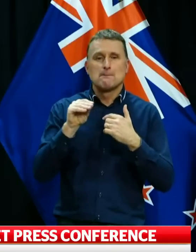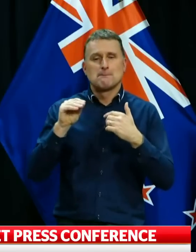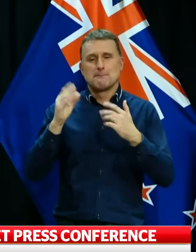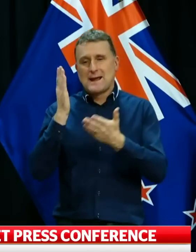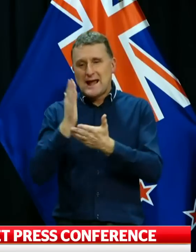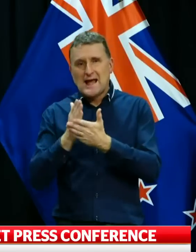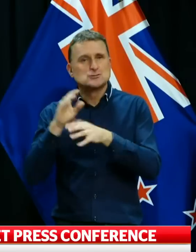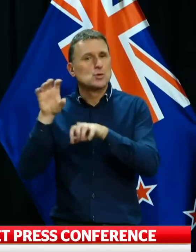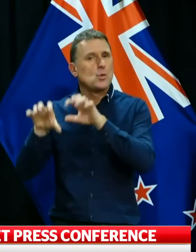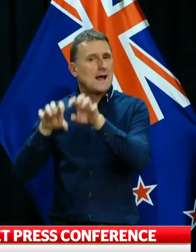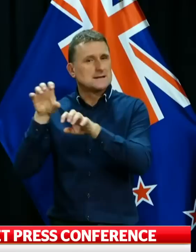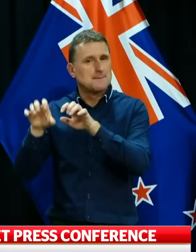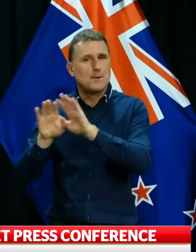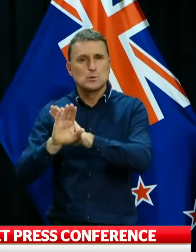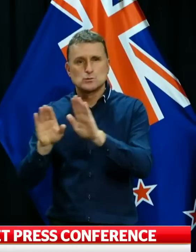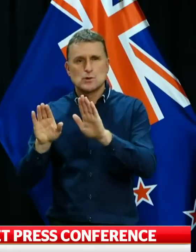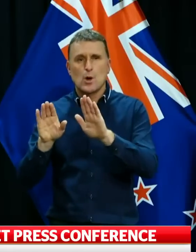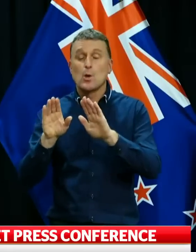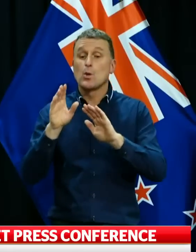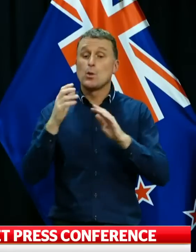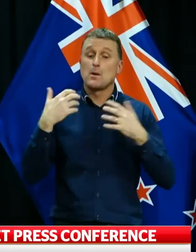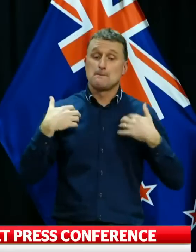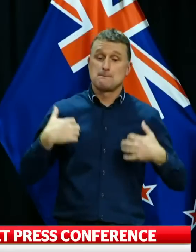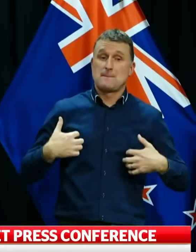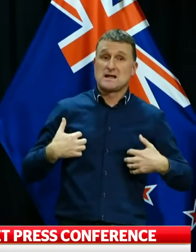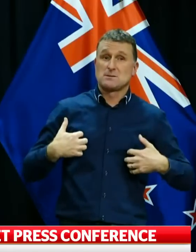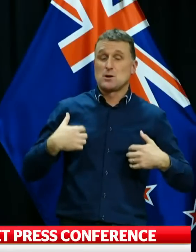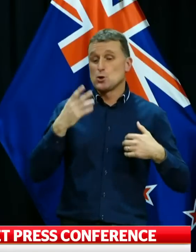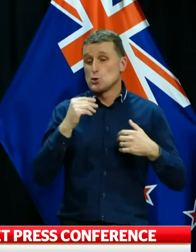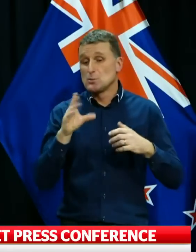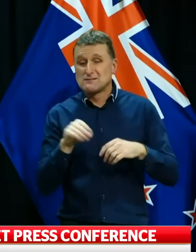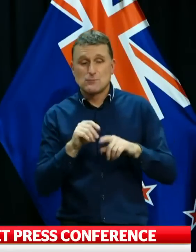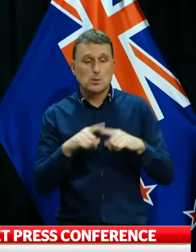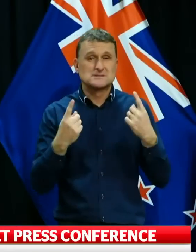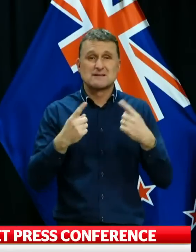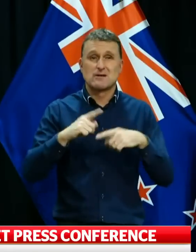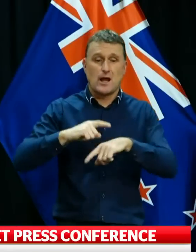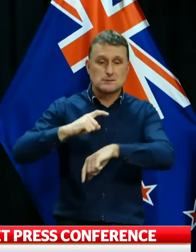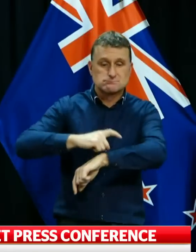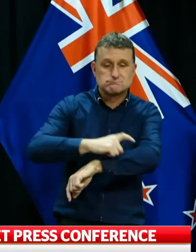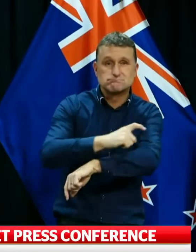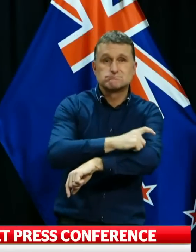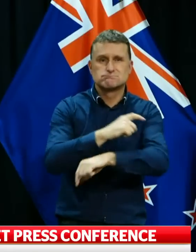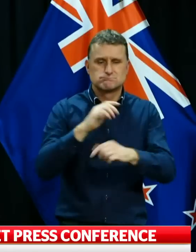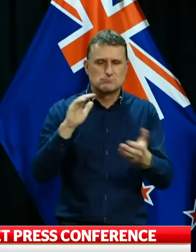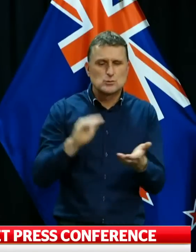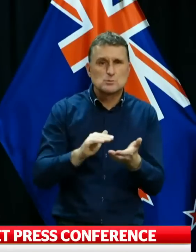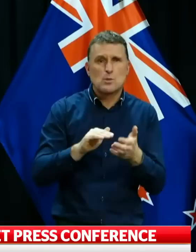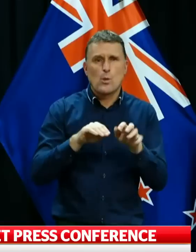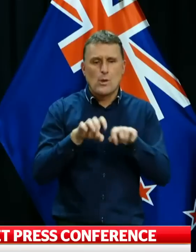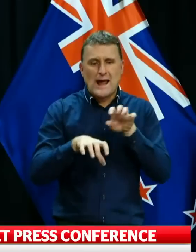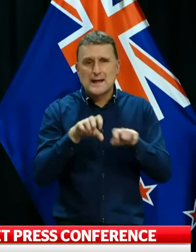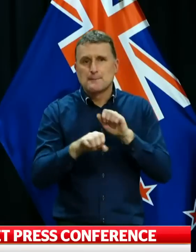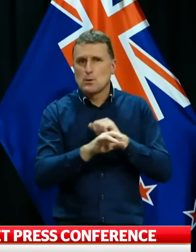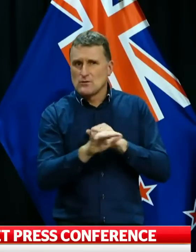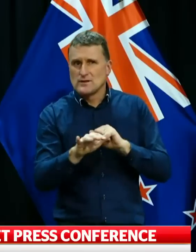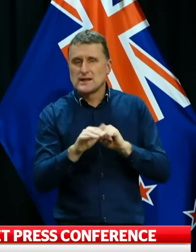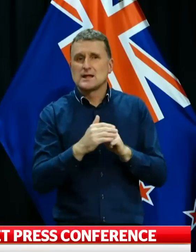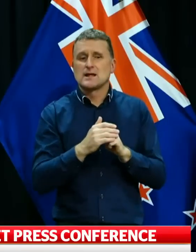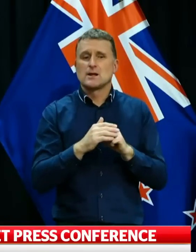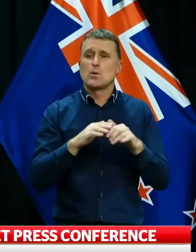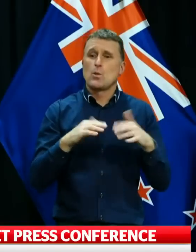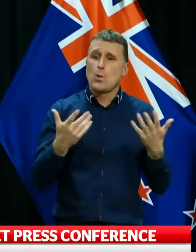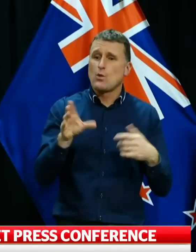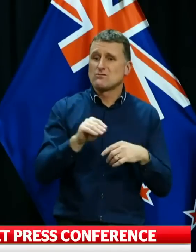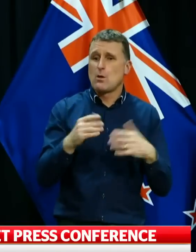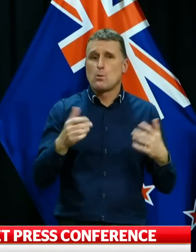can be from a range of other small mammals and rodents and things, is that agricultural and